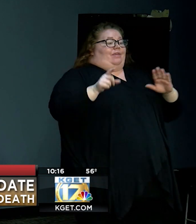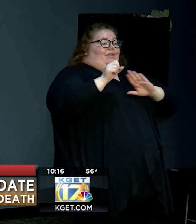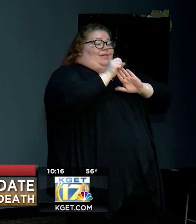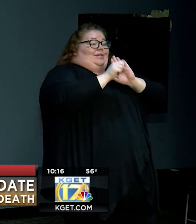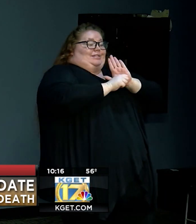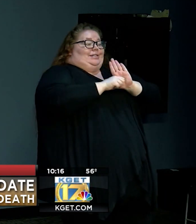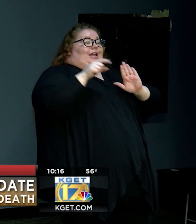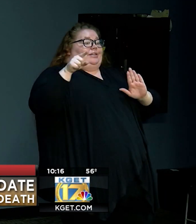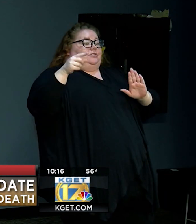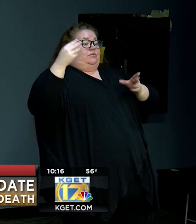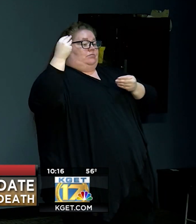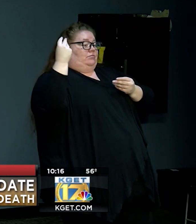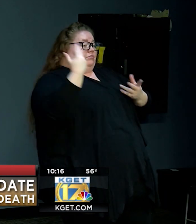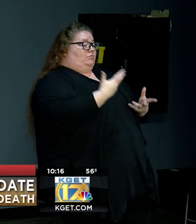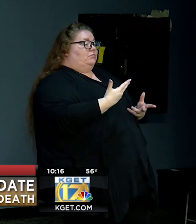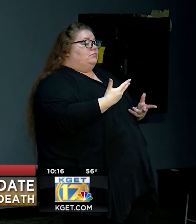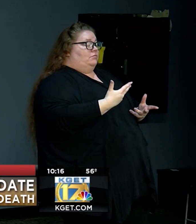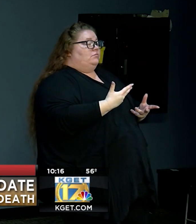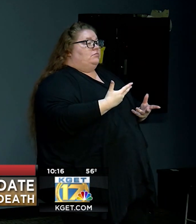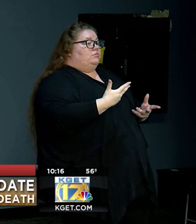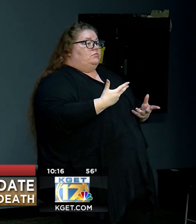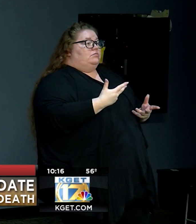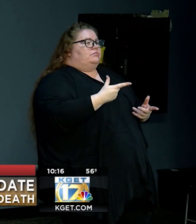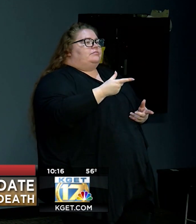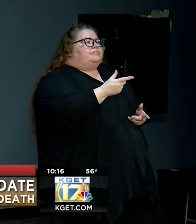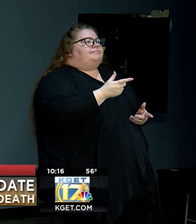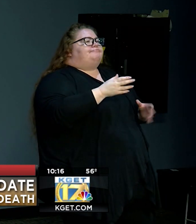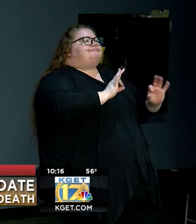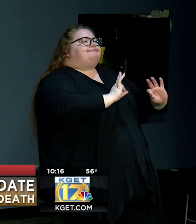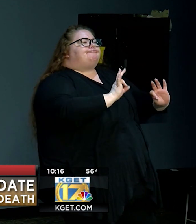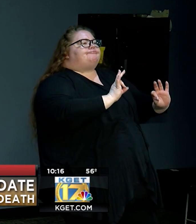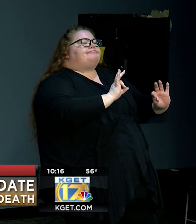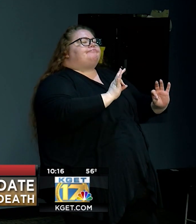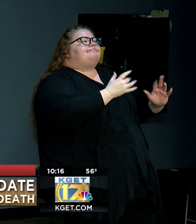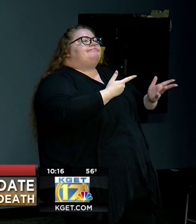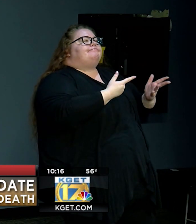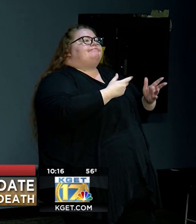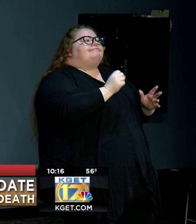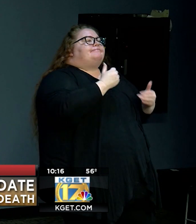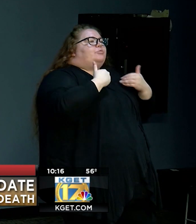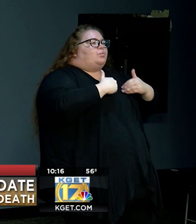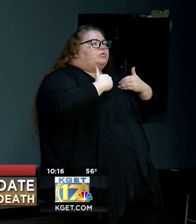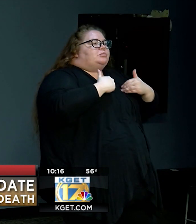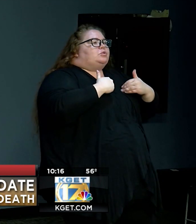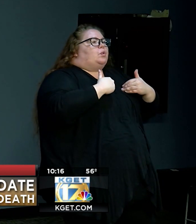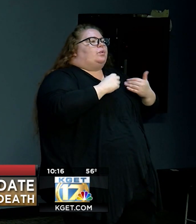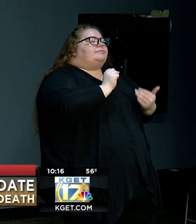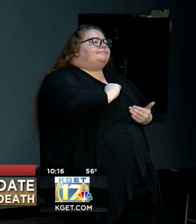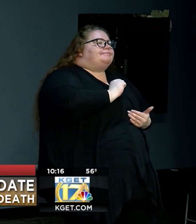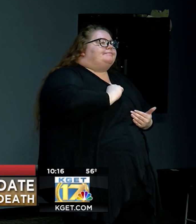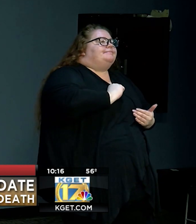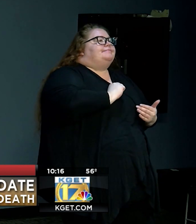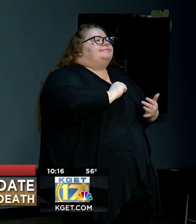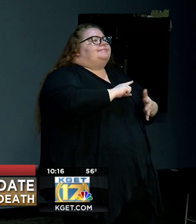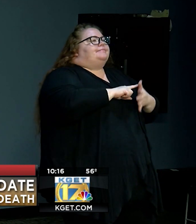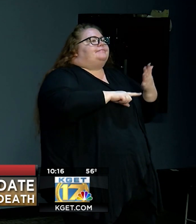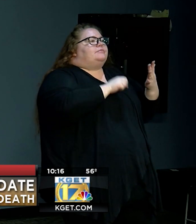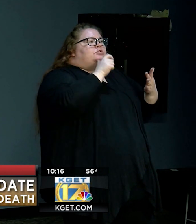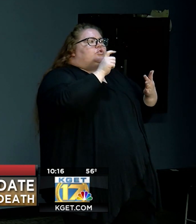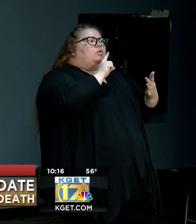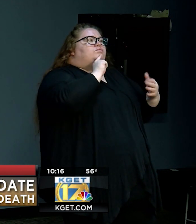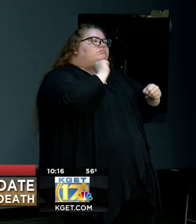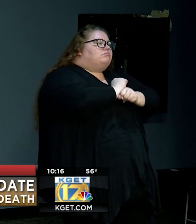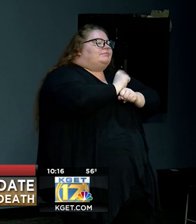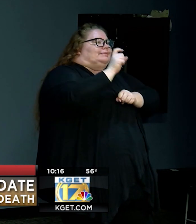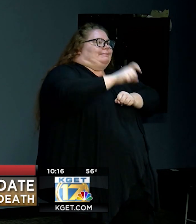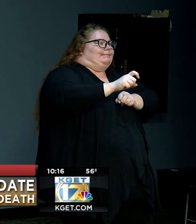say, though, that those persons with mild respiratory symptoms who do not otherwise need medical care